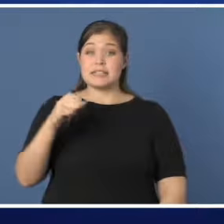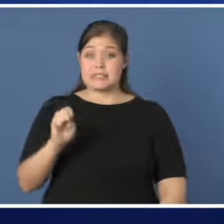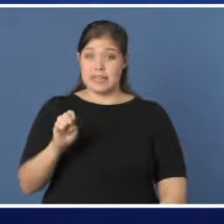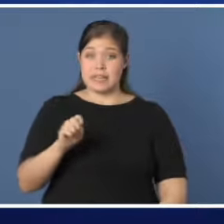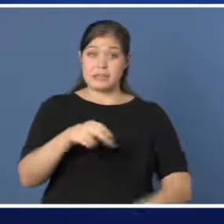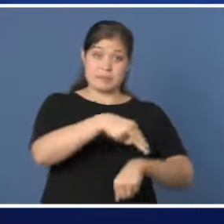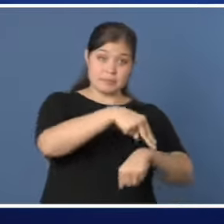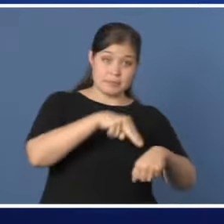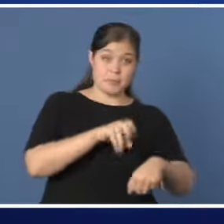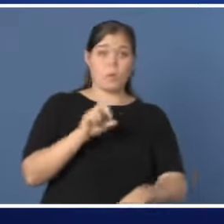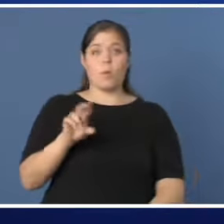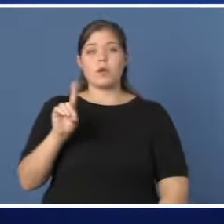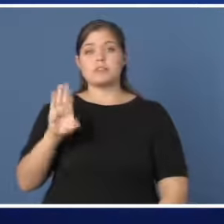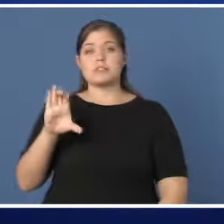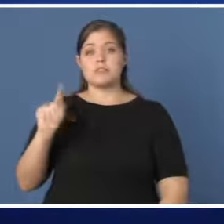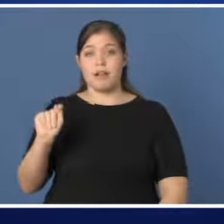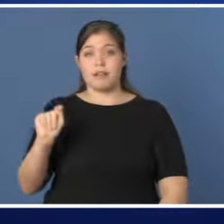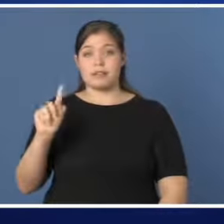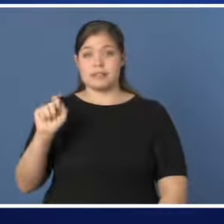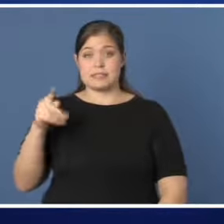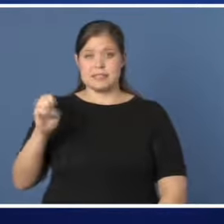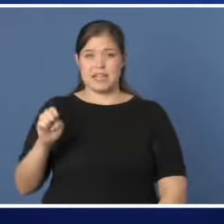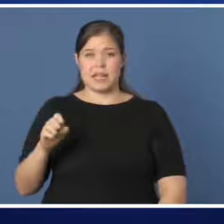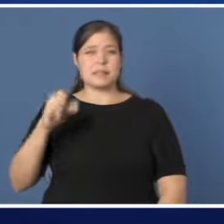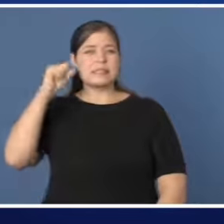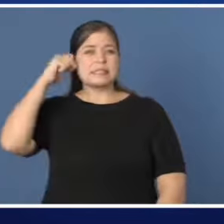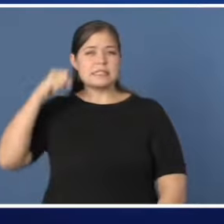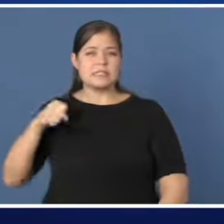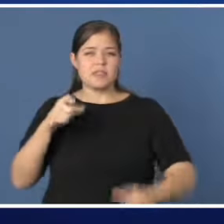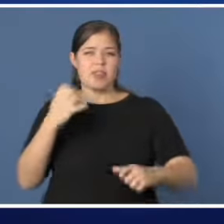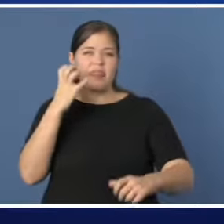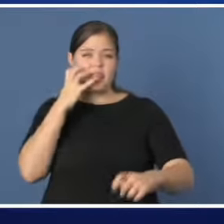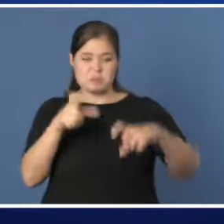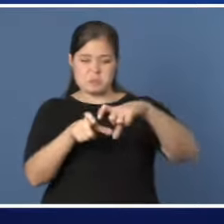Tape. Duct tape.